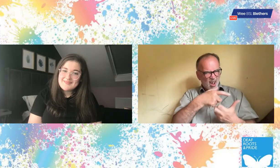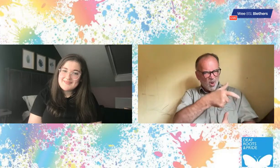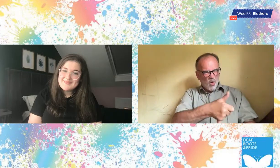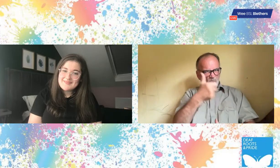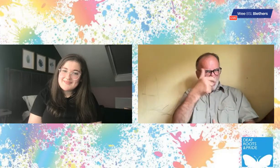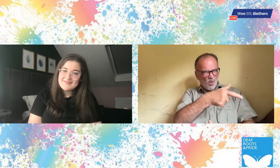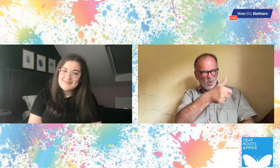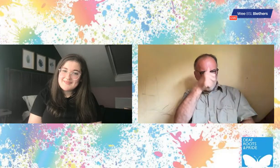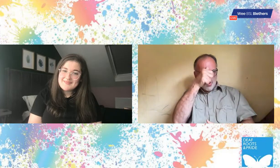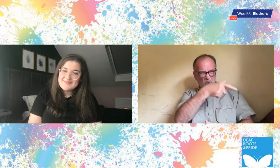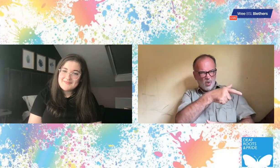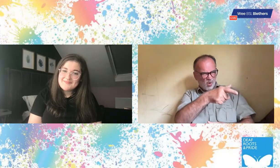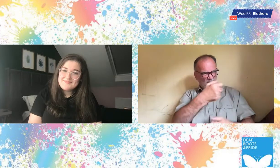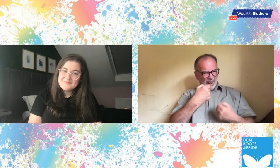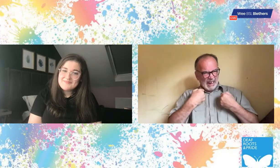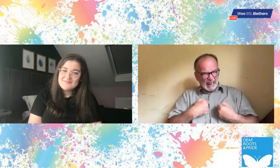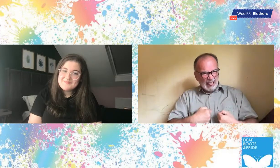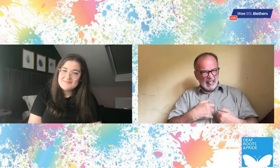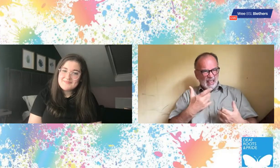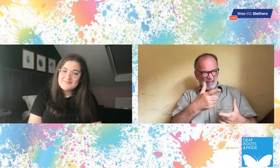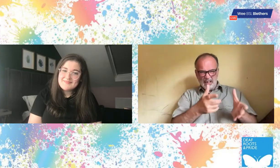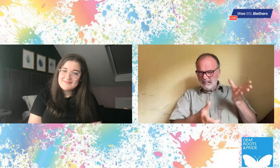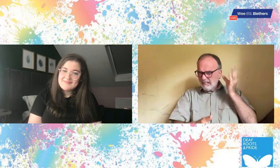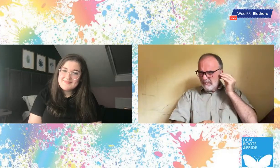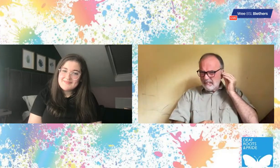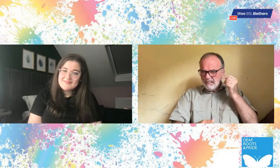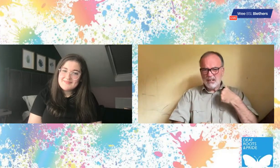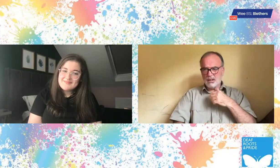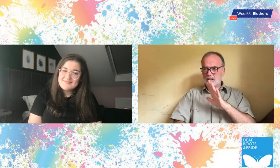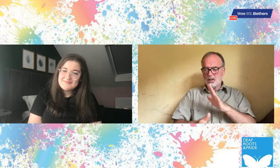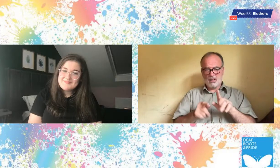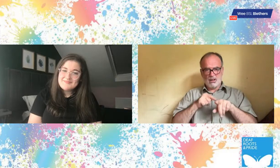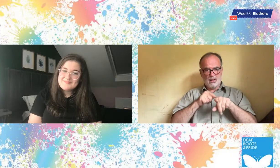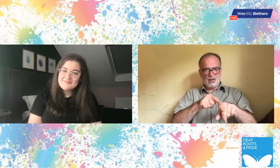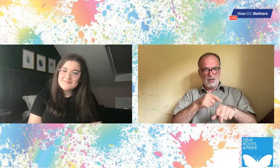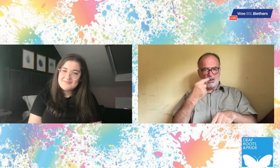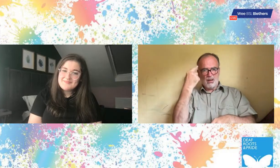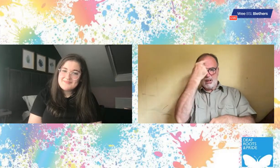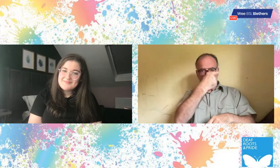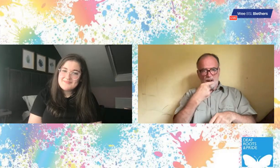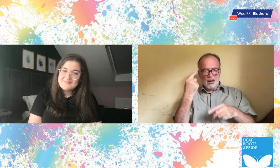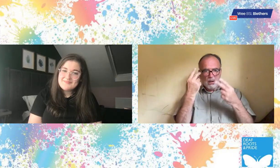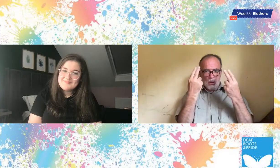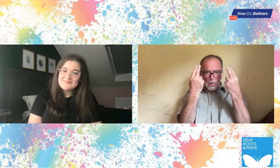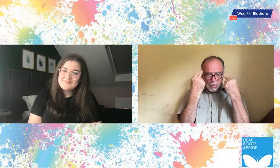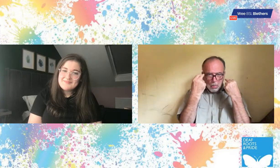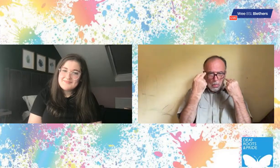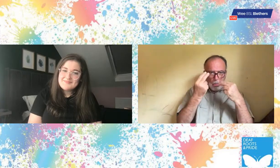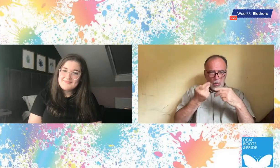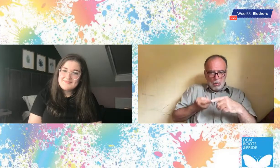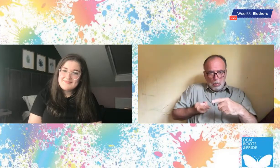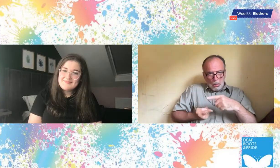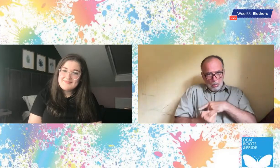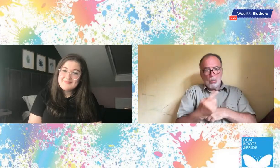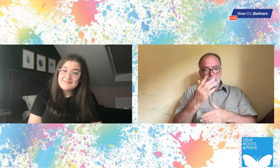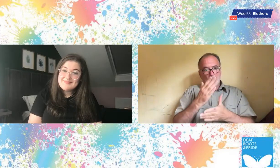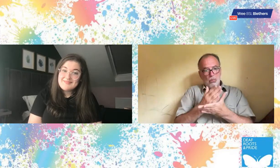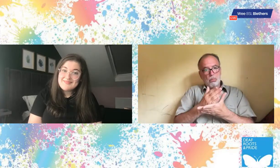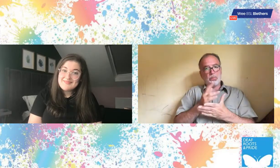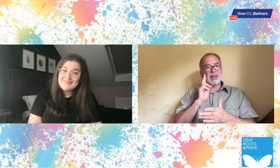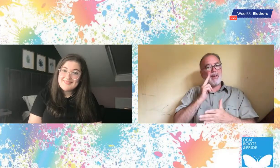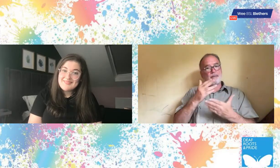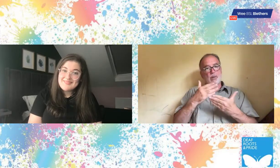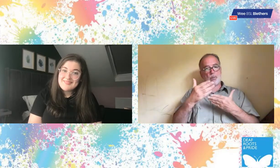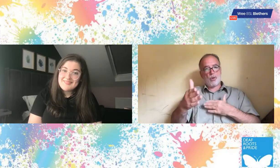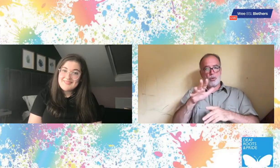reading bodies and knowing, you know, like very often you know, you'll know if someone's ill, and hearing people will say, well, how do you know that person was ill? And you